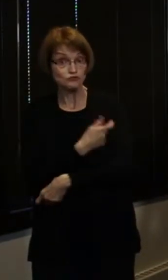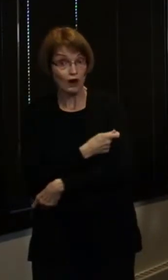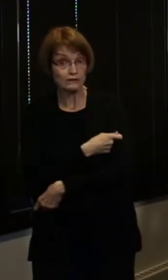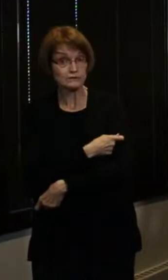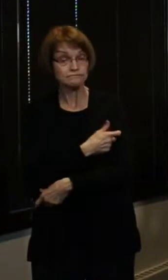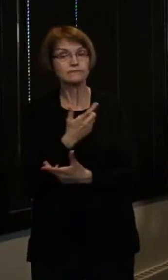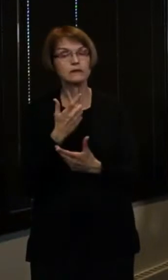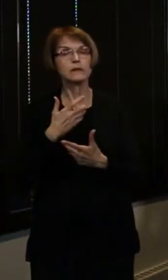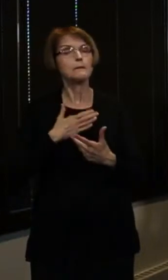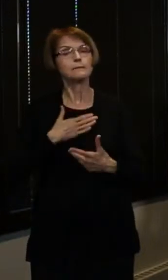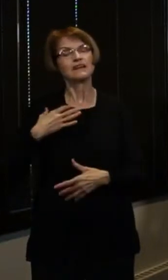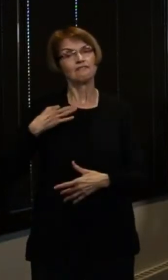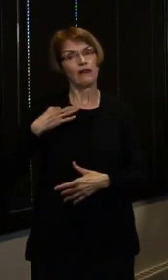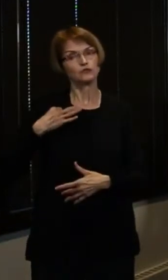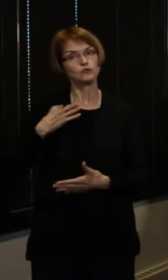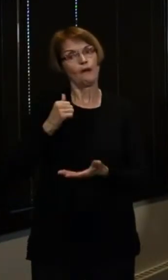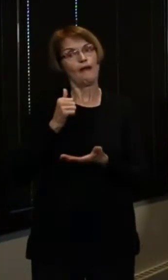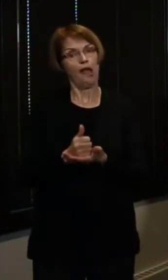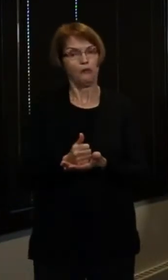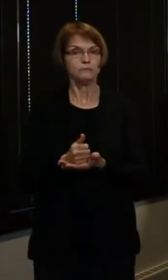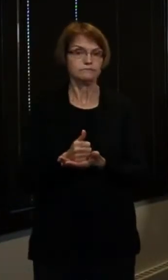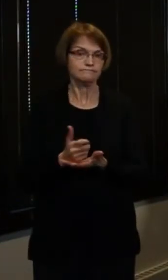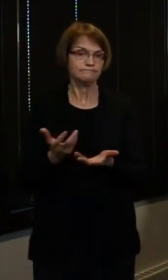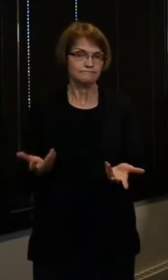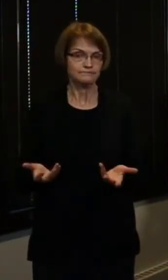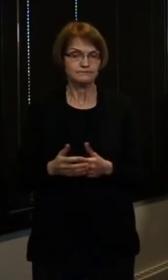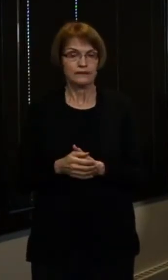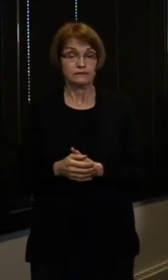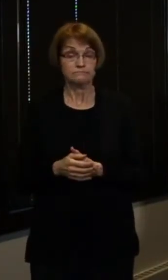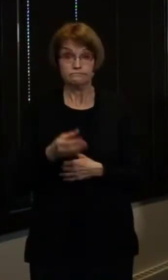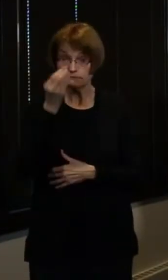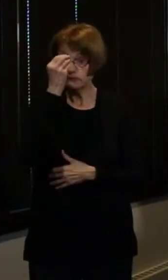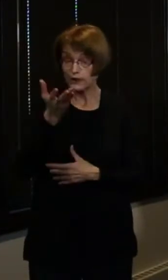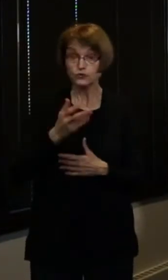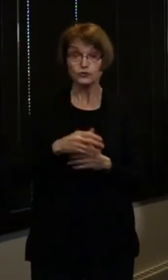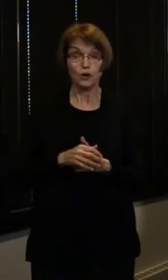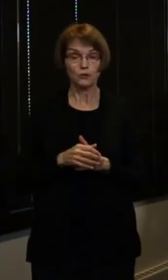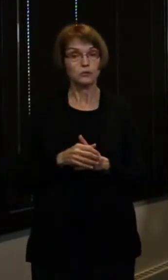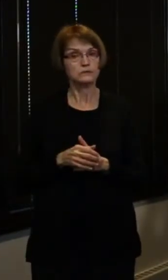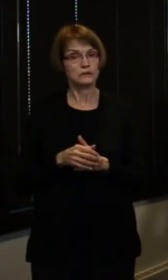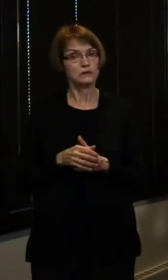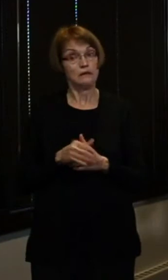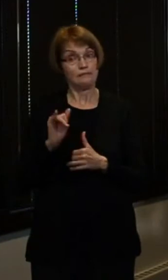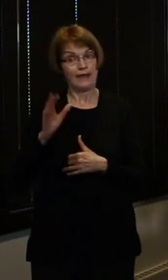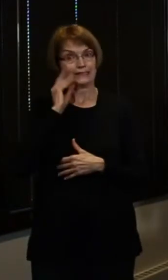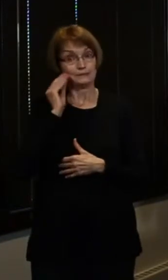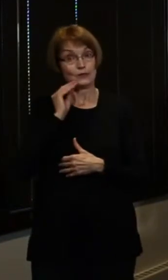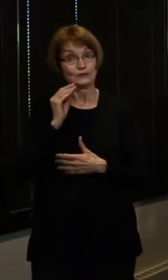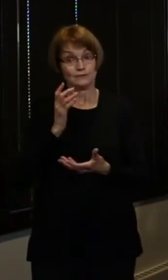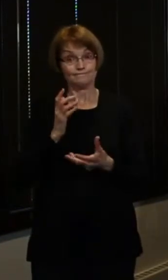volunteer for these efforts. I can just tell you that it's well worth your while.